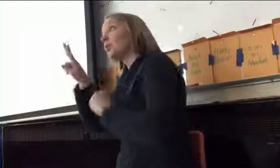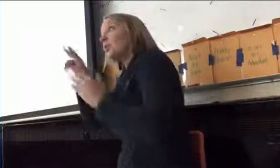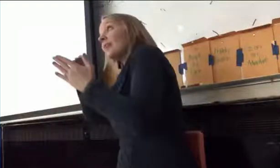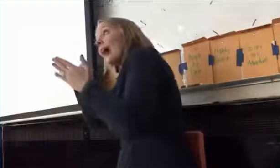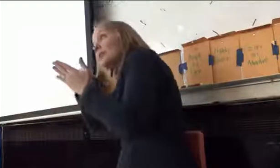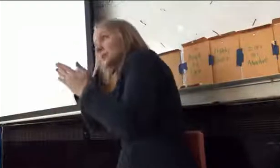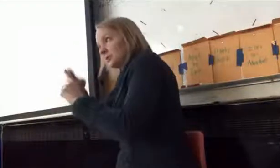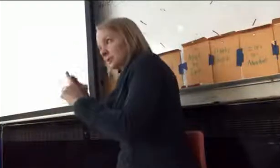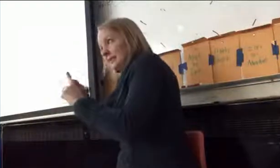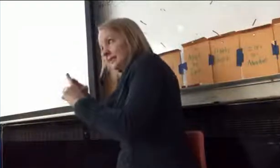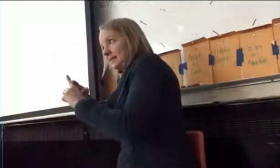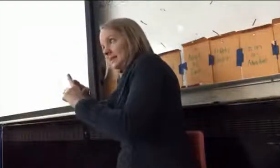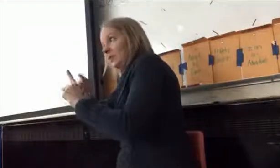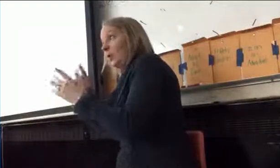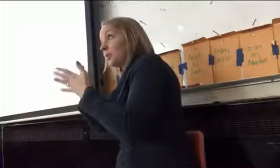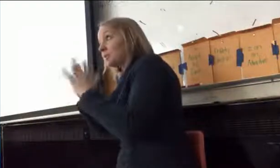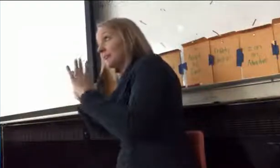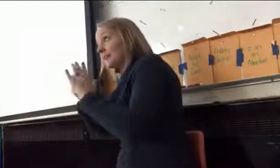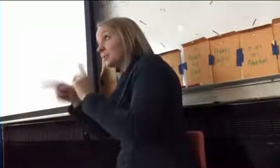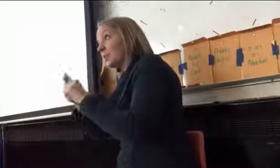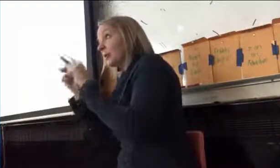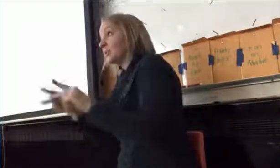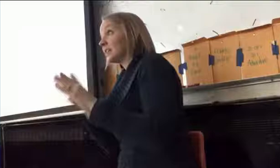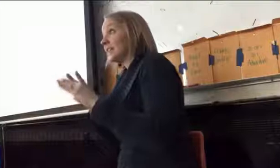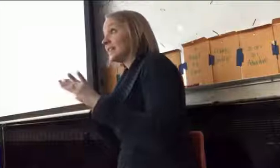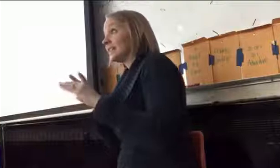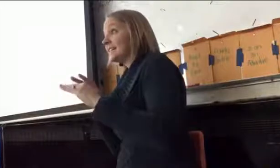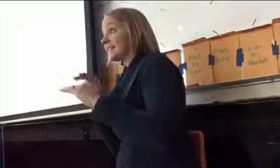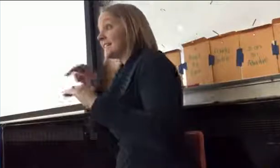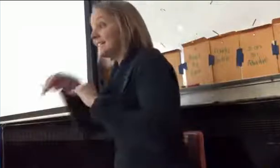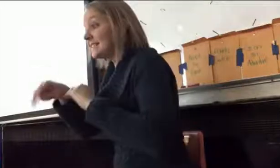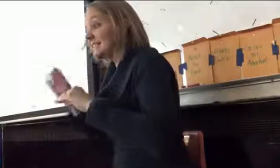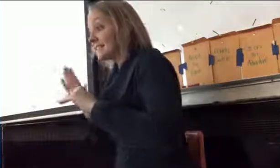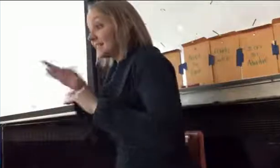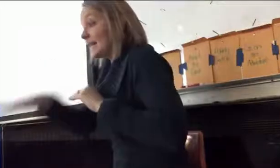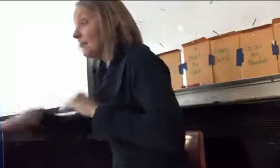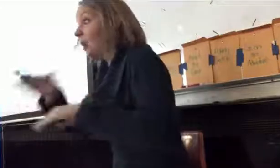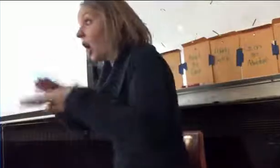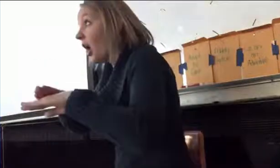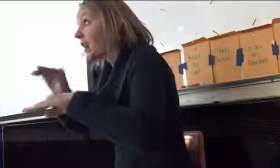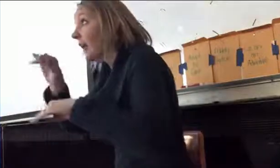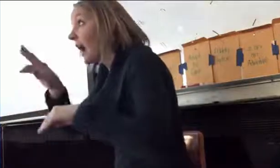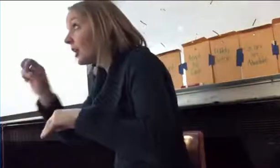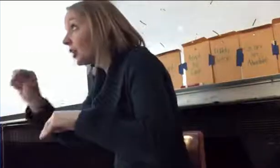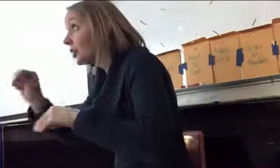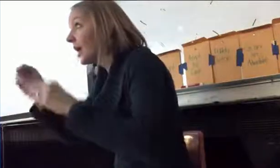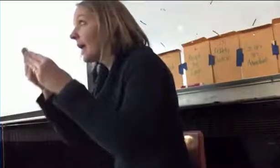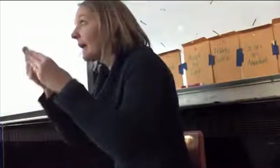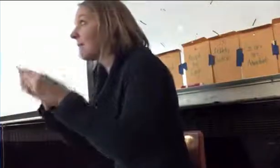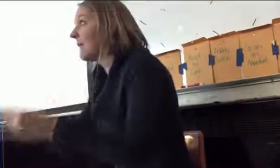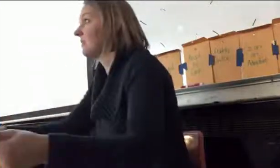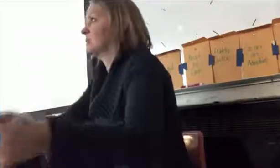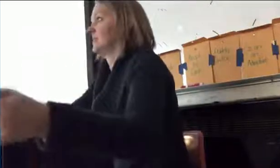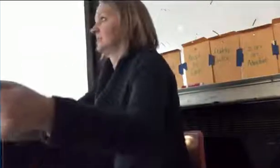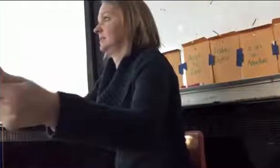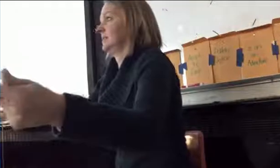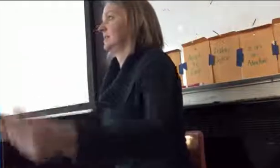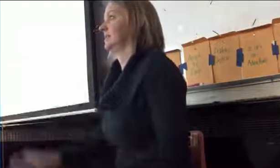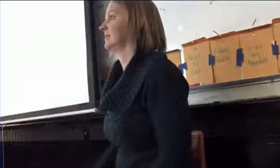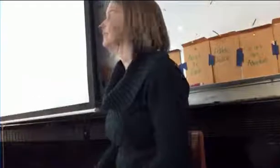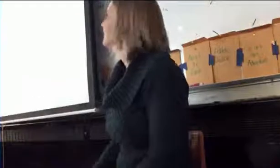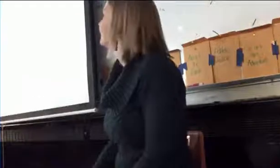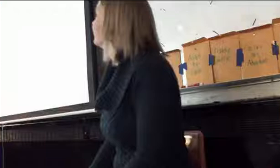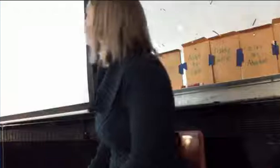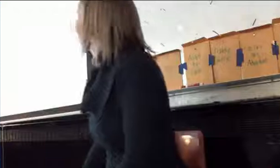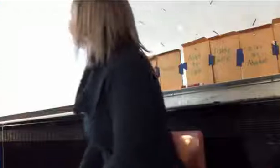Fahrenheit, which means when somebody steps on it, what's going to happen? It all melts and falls